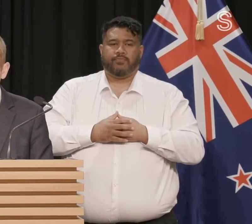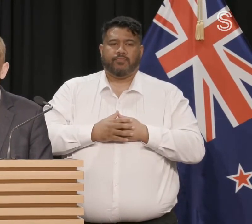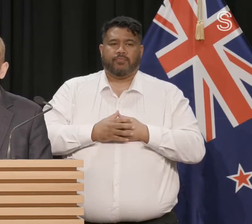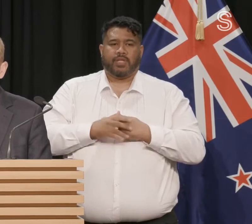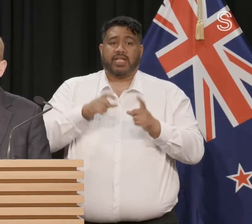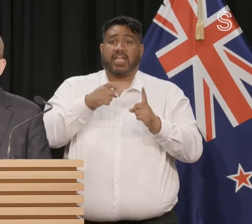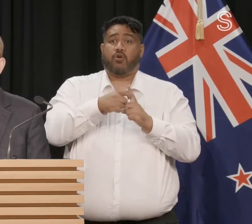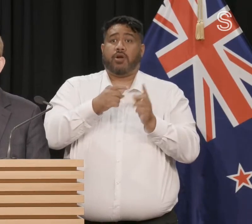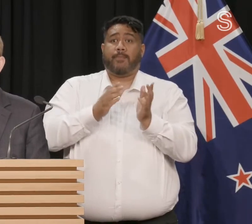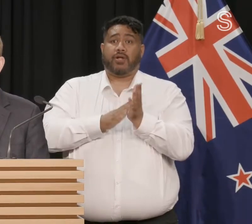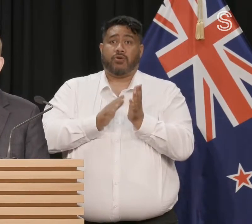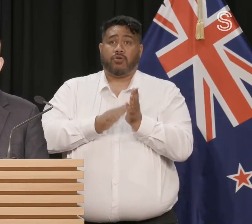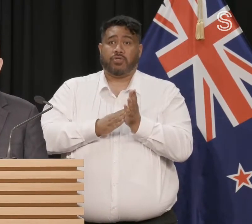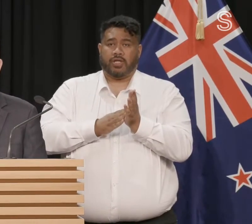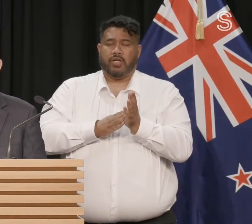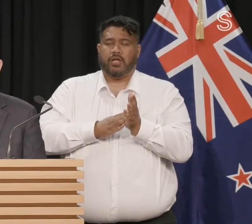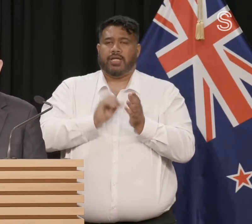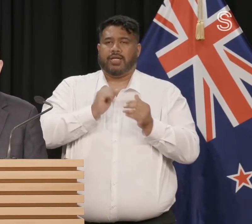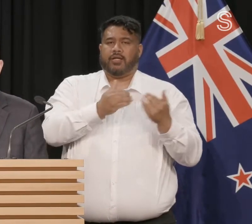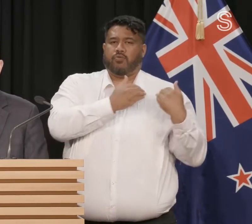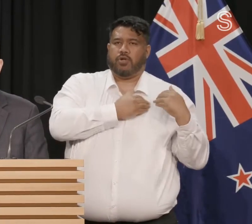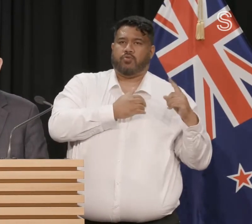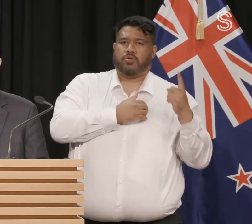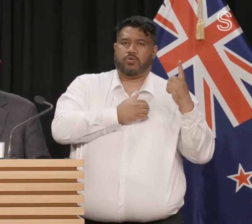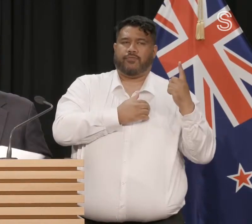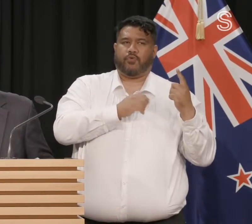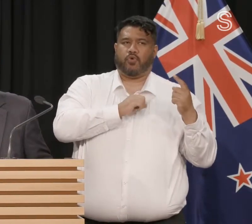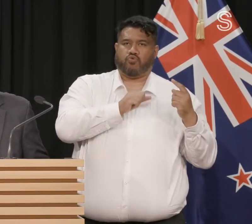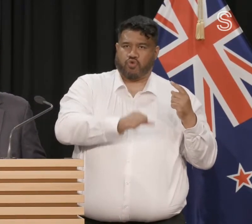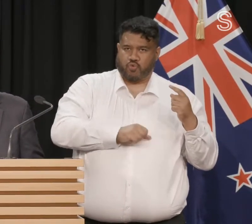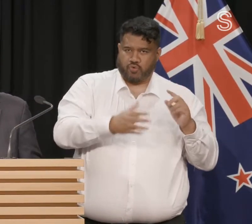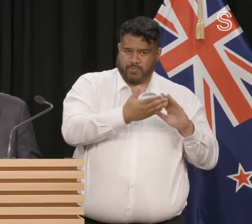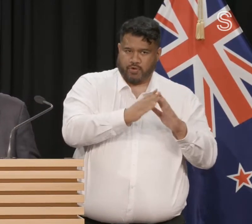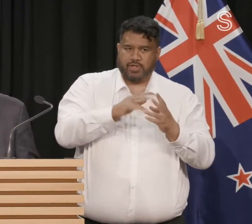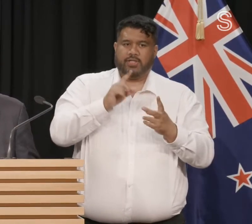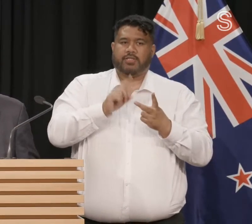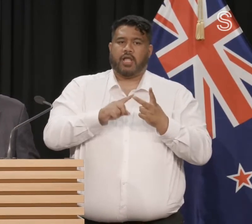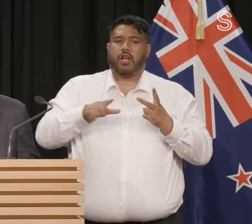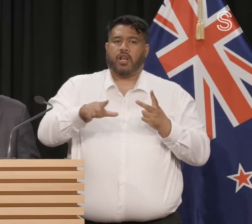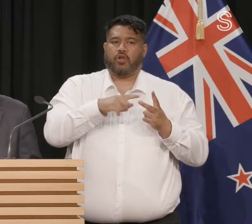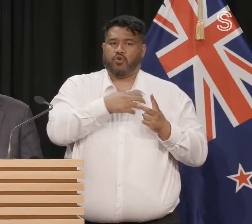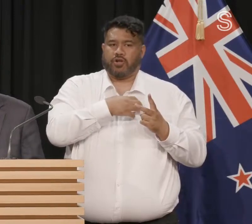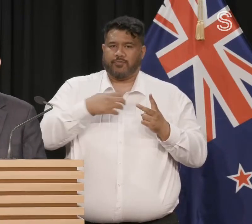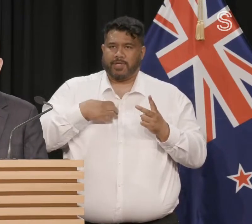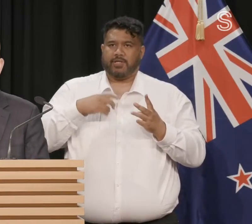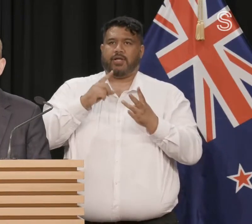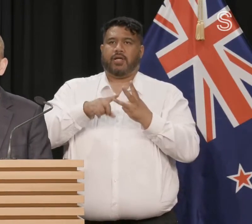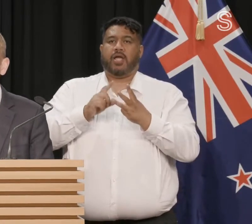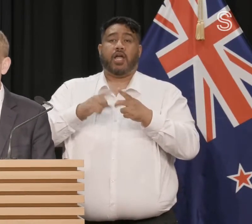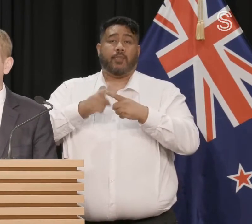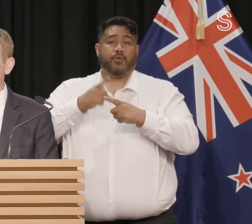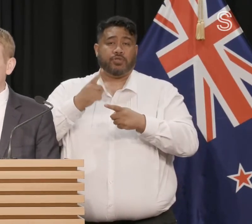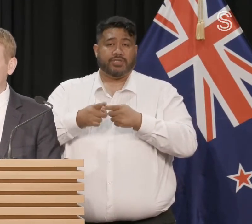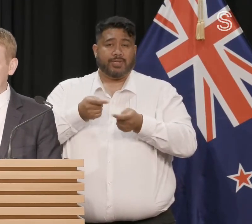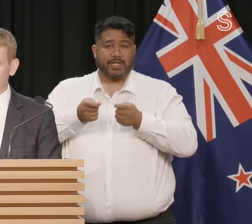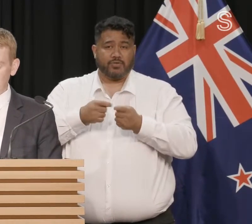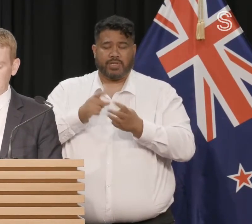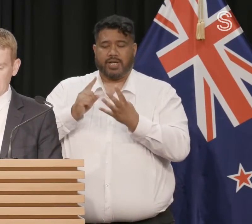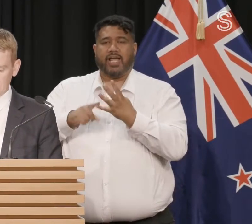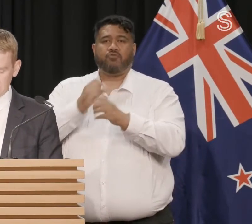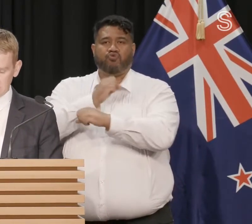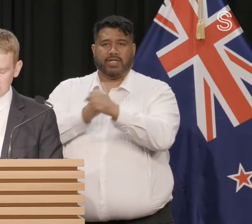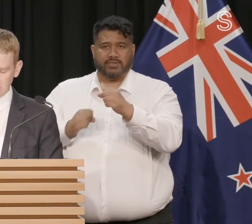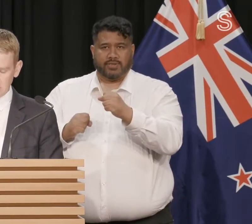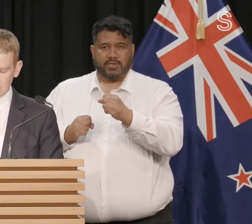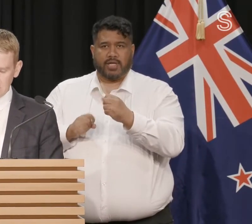portfolio and also Minister responsible for rural communities. He retains emergency management and racing and will be the Deputy Leader of